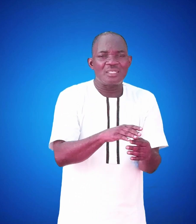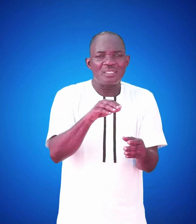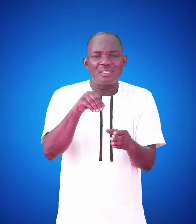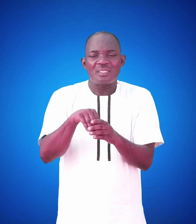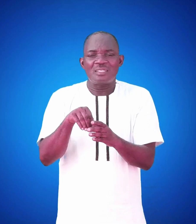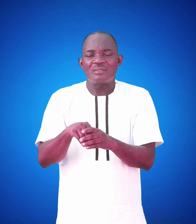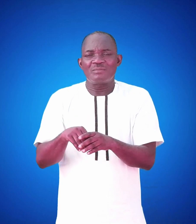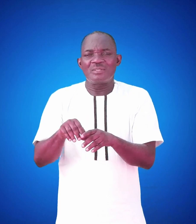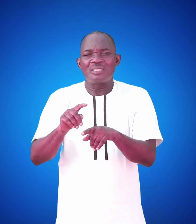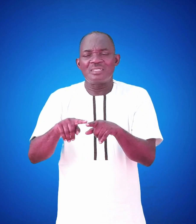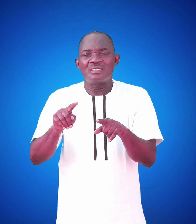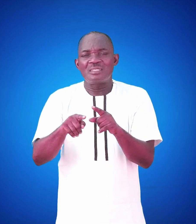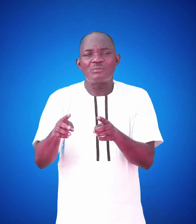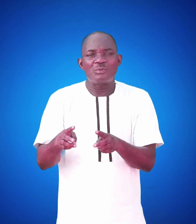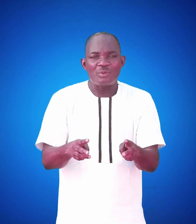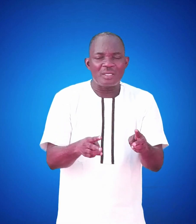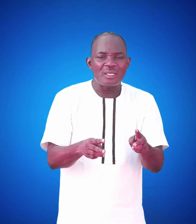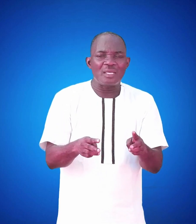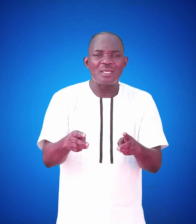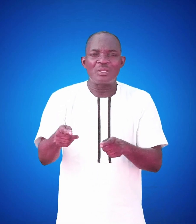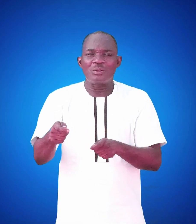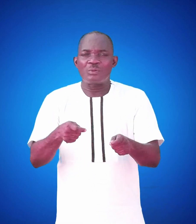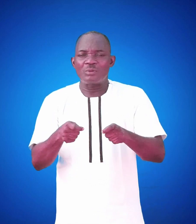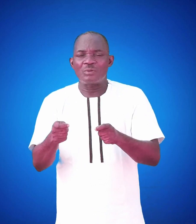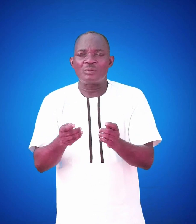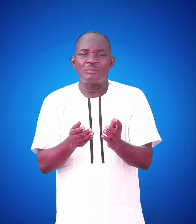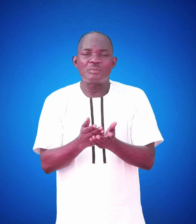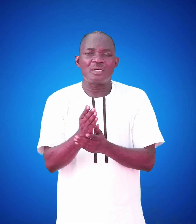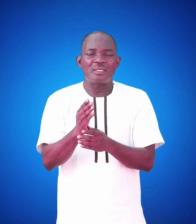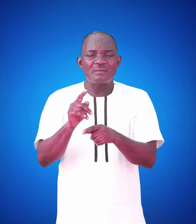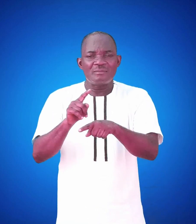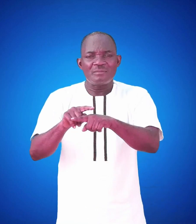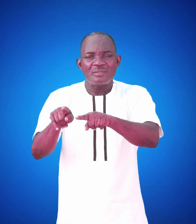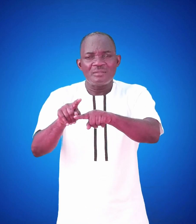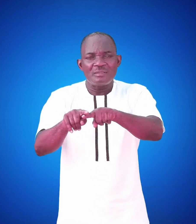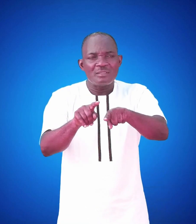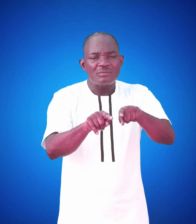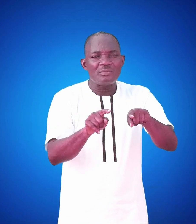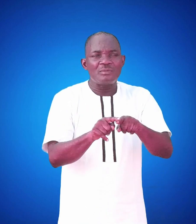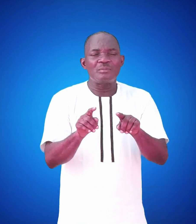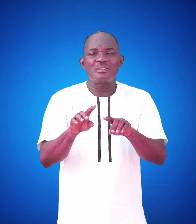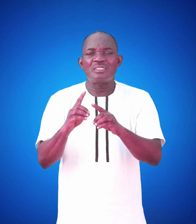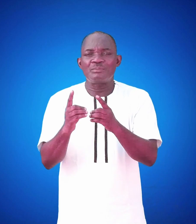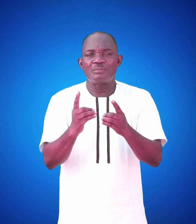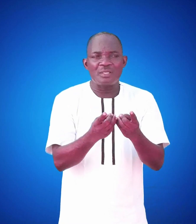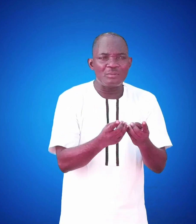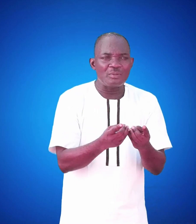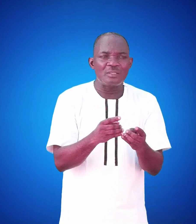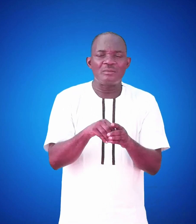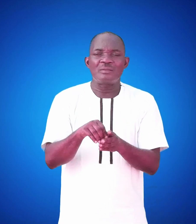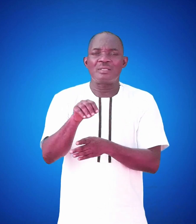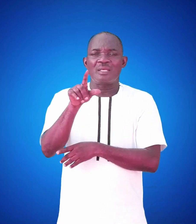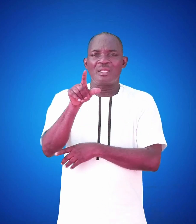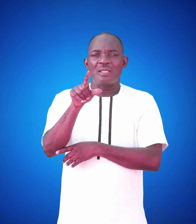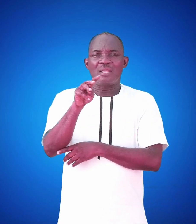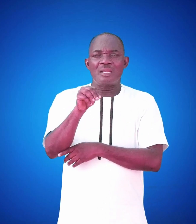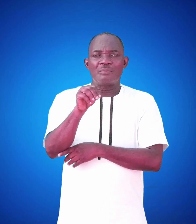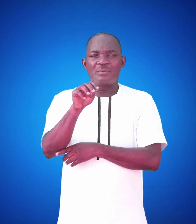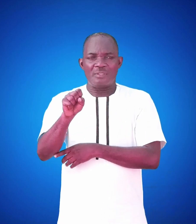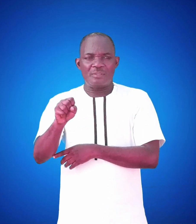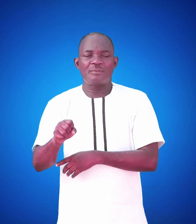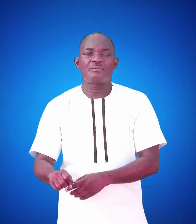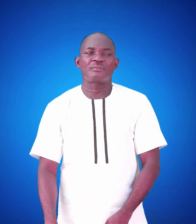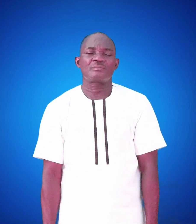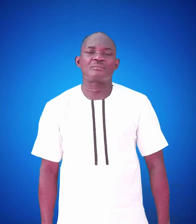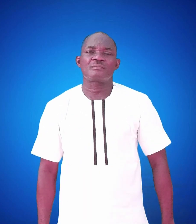into modules administered by the various units of the